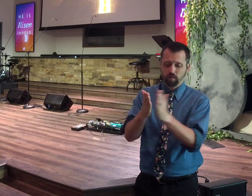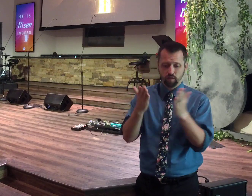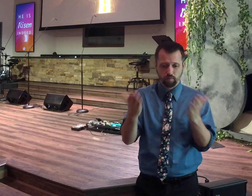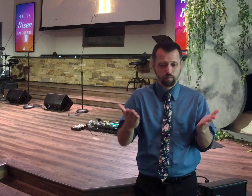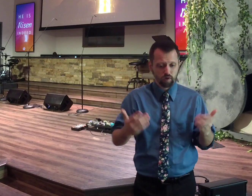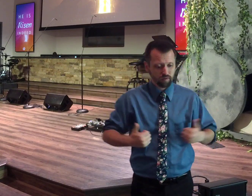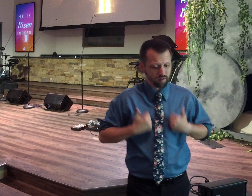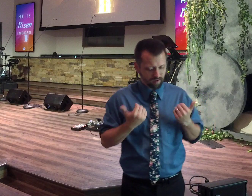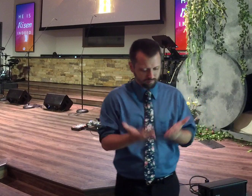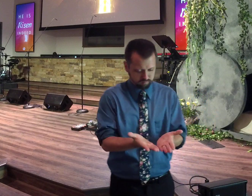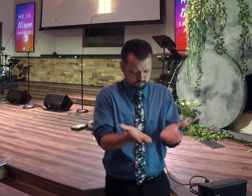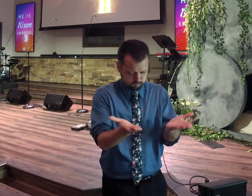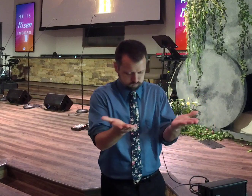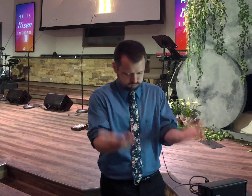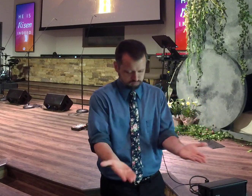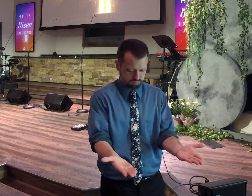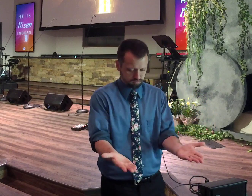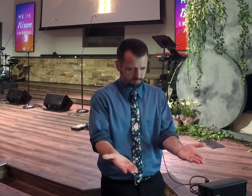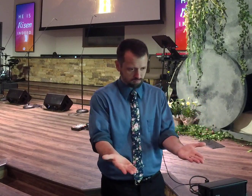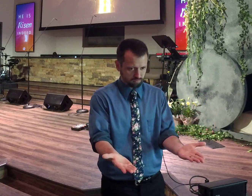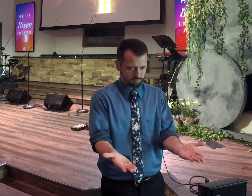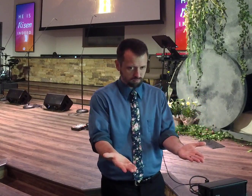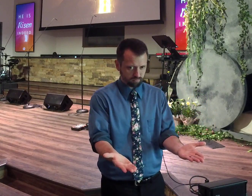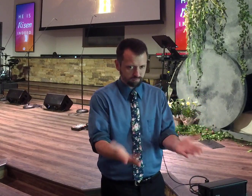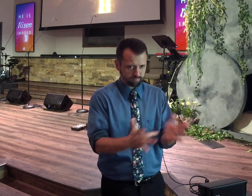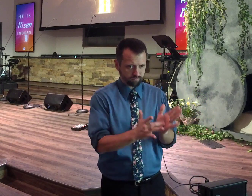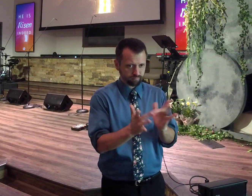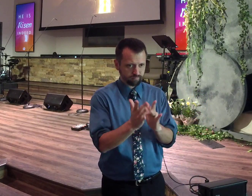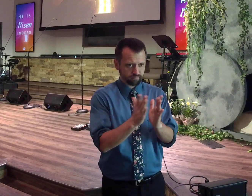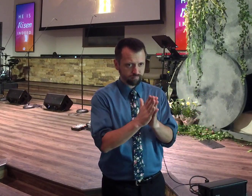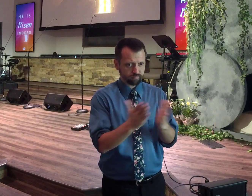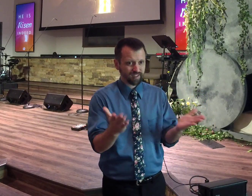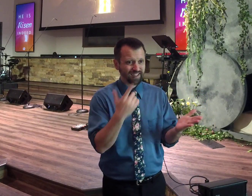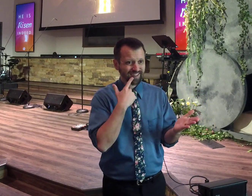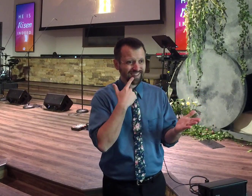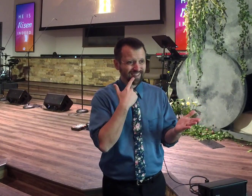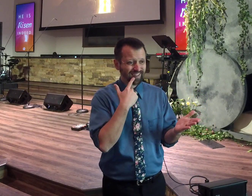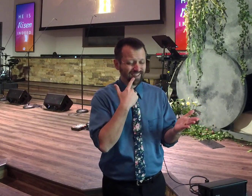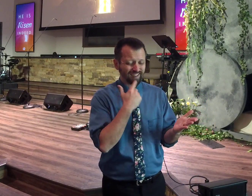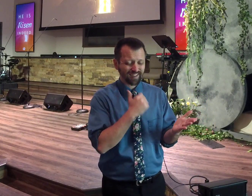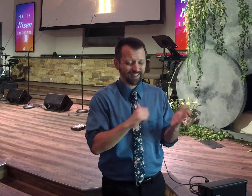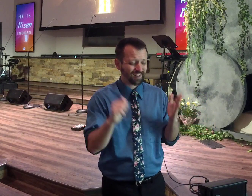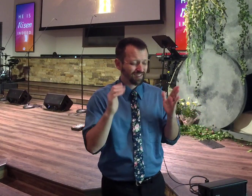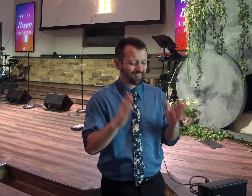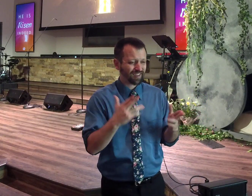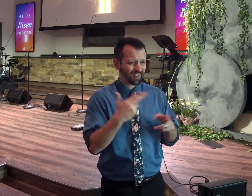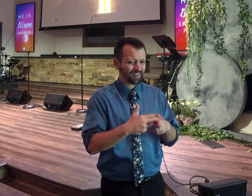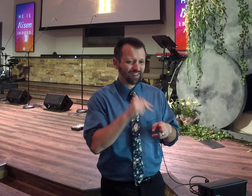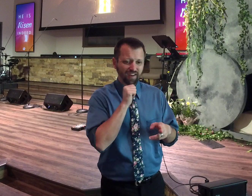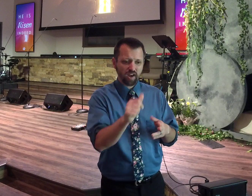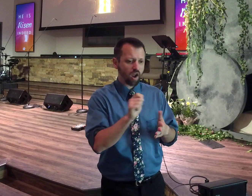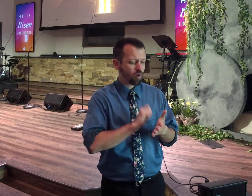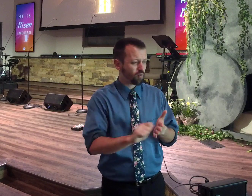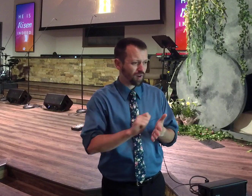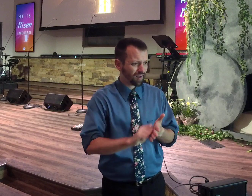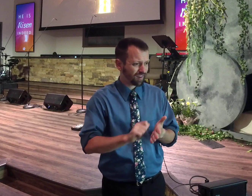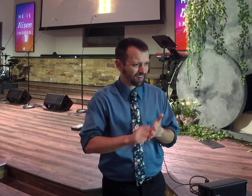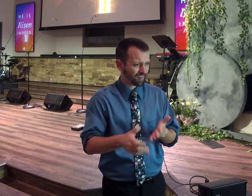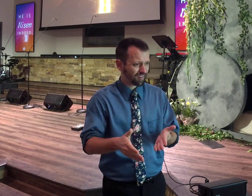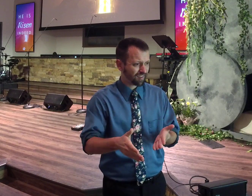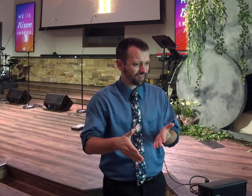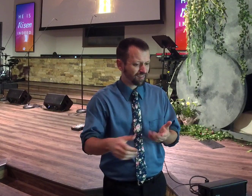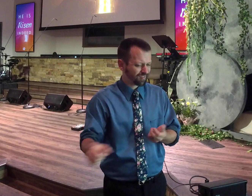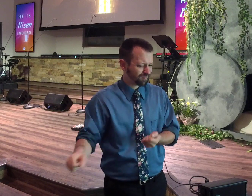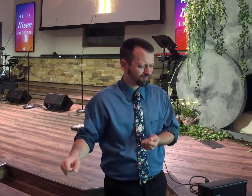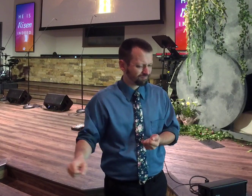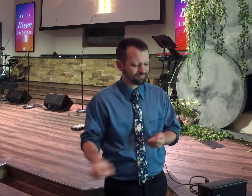will be opened. And the Bible says that whosoever's name is not written in the book of life will be cast